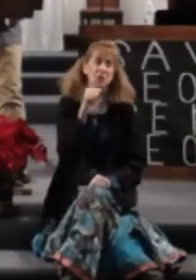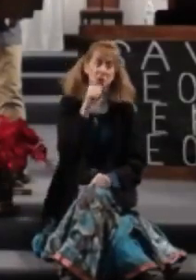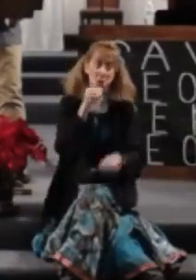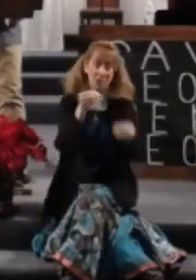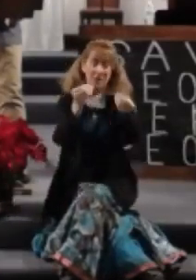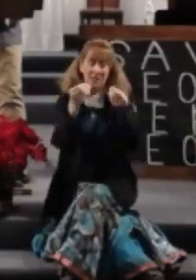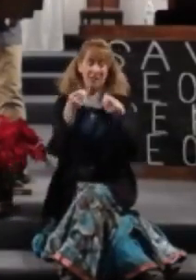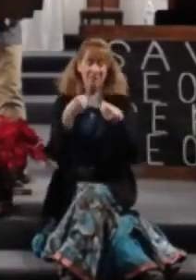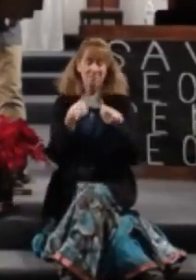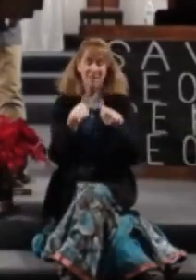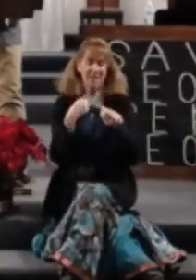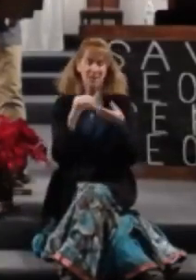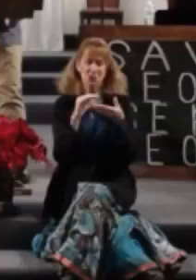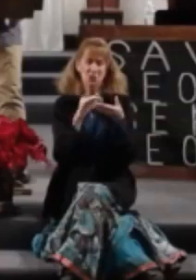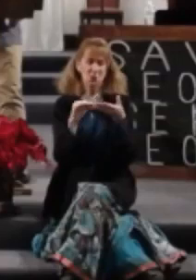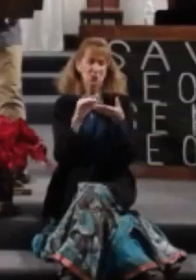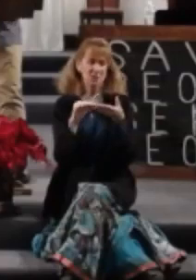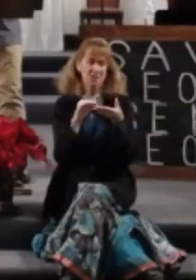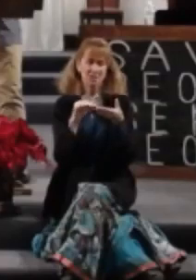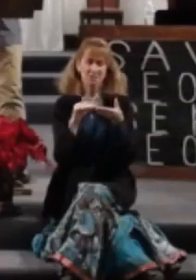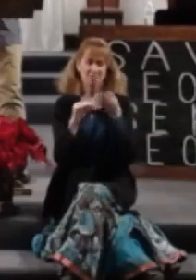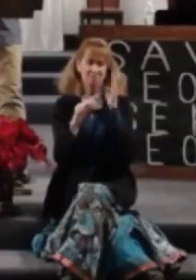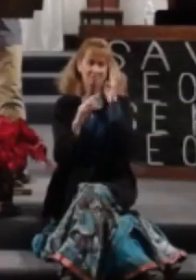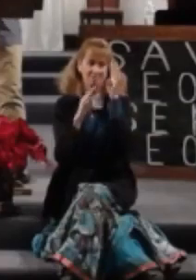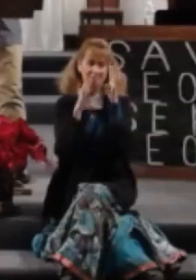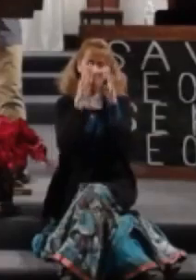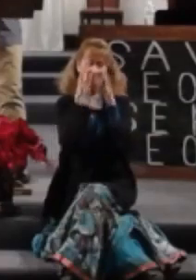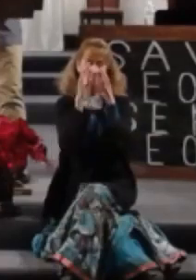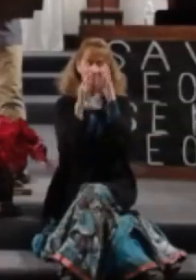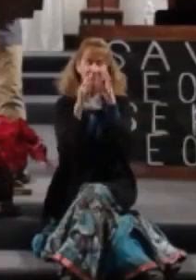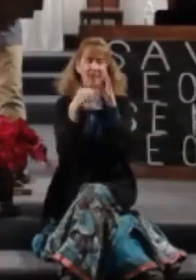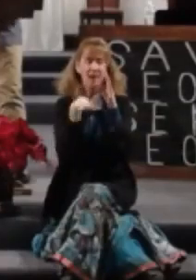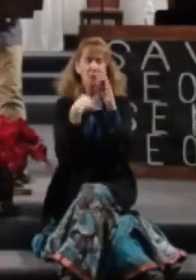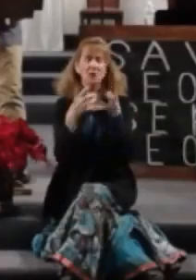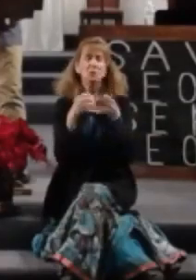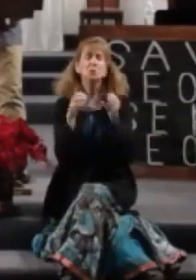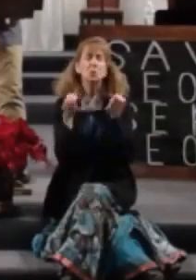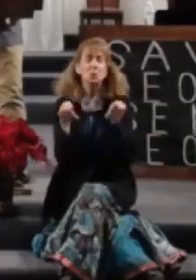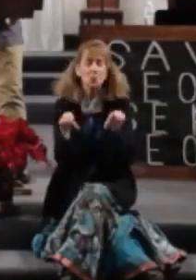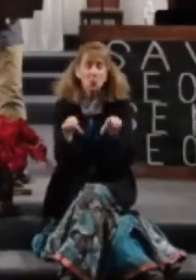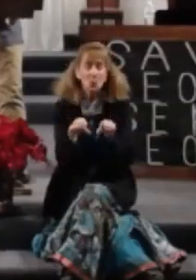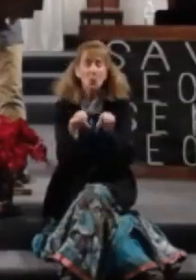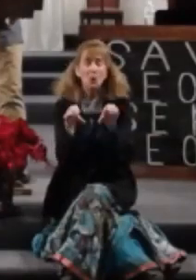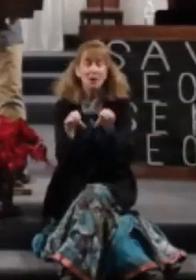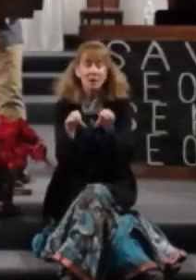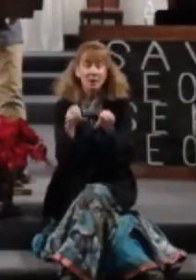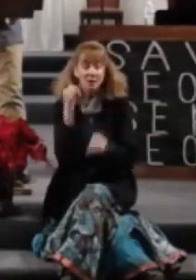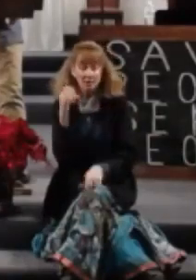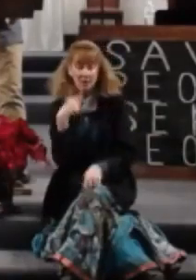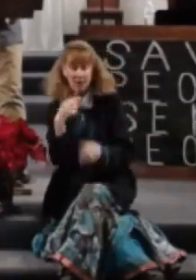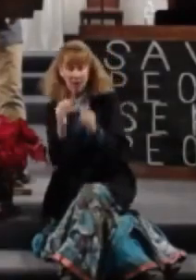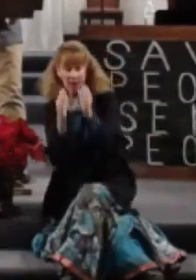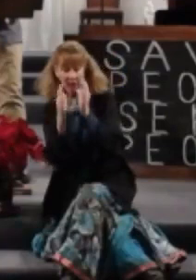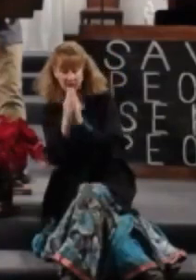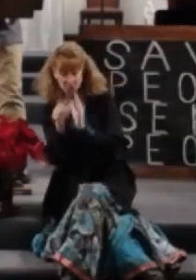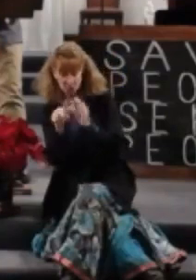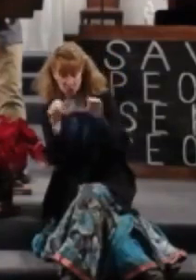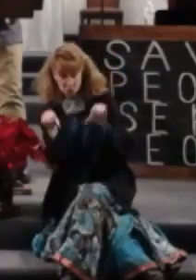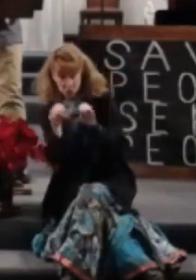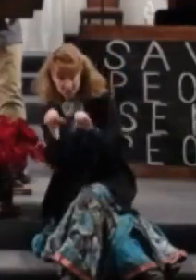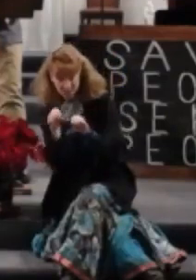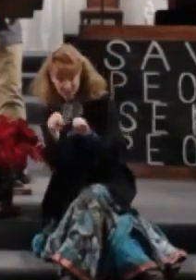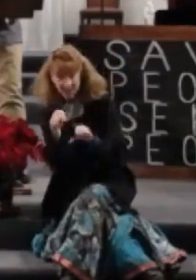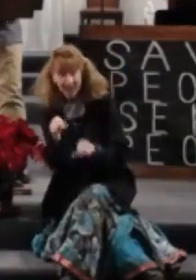your excuses. I want you to do this. And if I'm asking you to do something, I